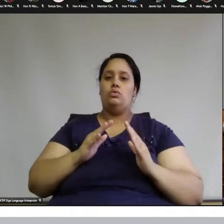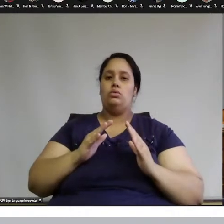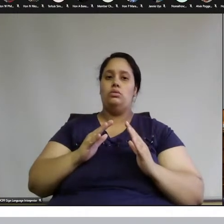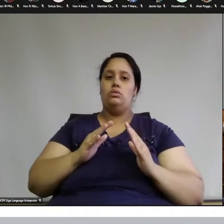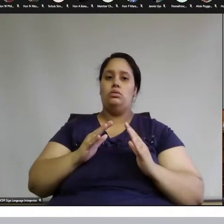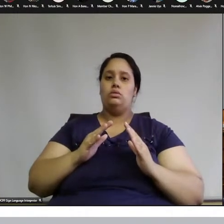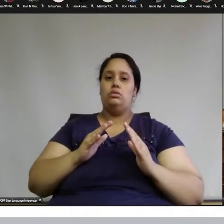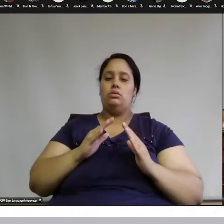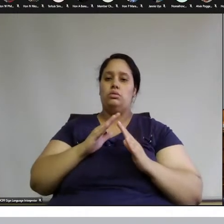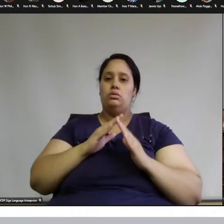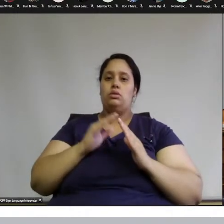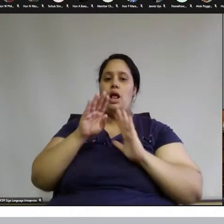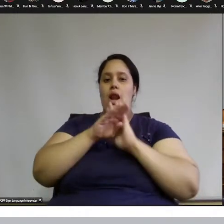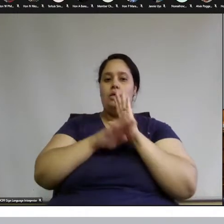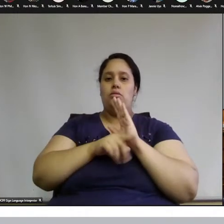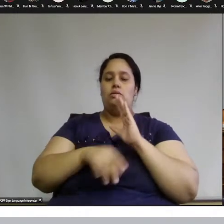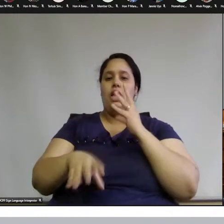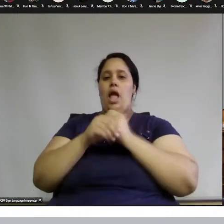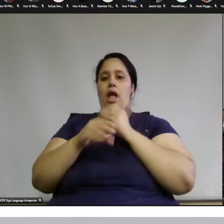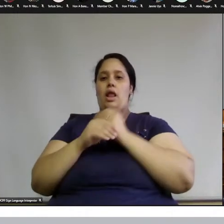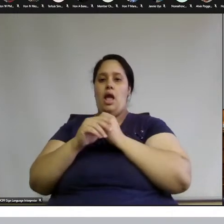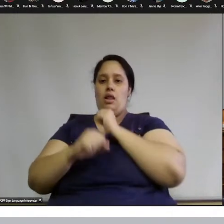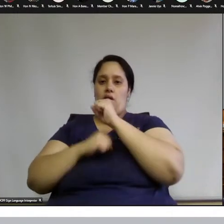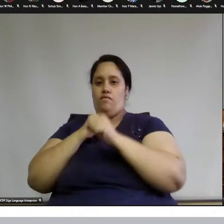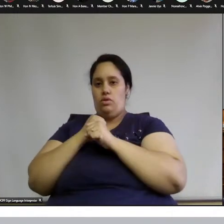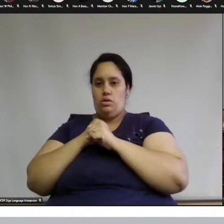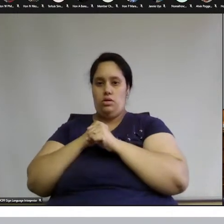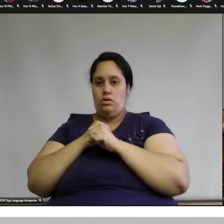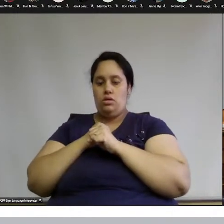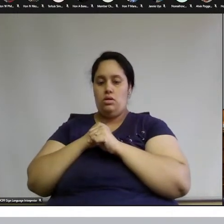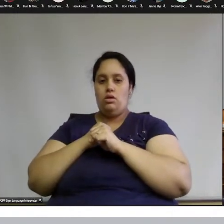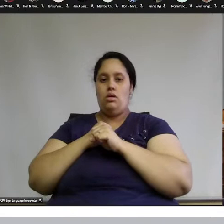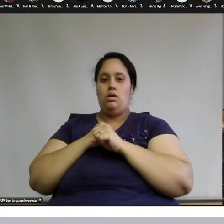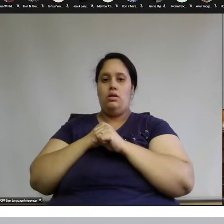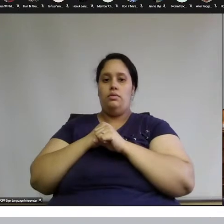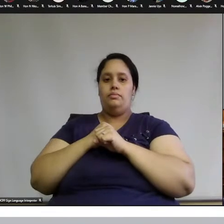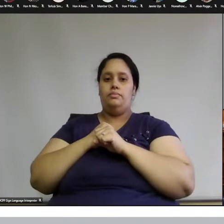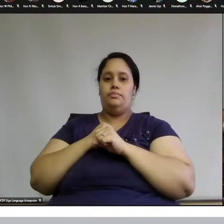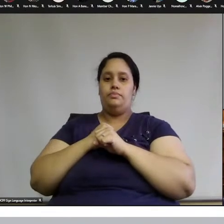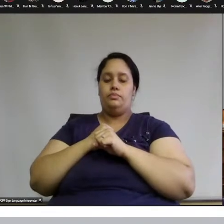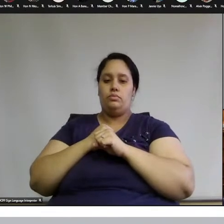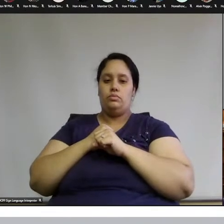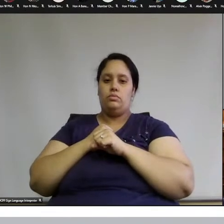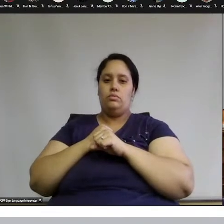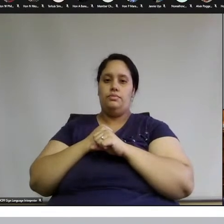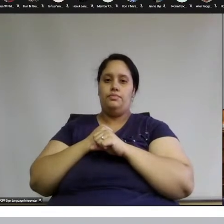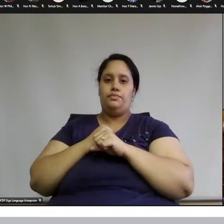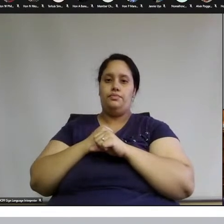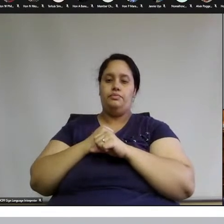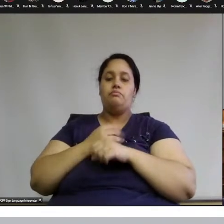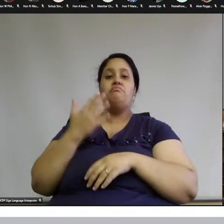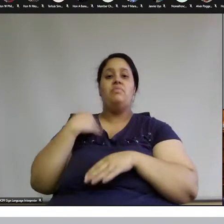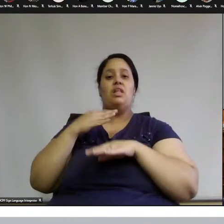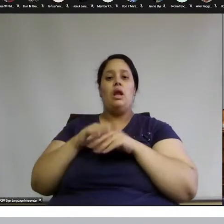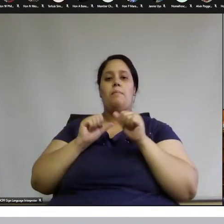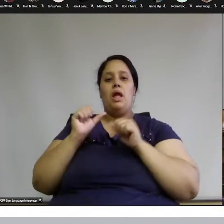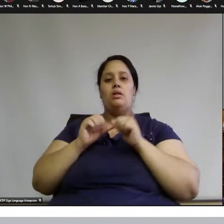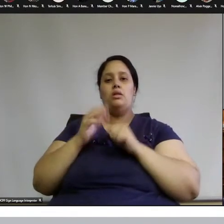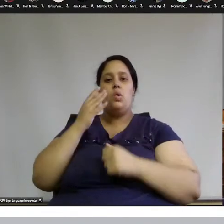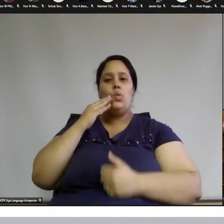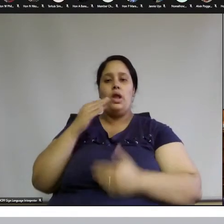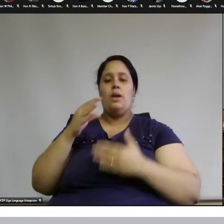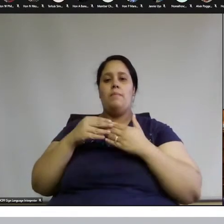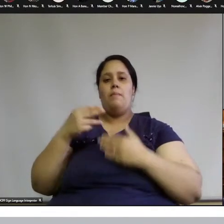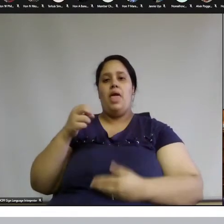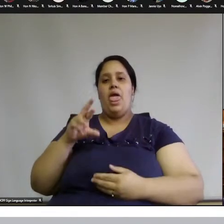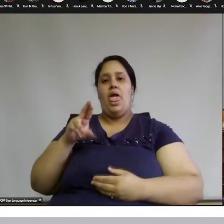been increased every year. It was better when they had member Brett Heron.